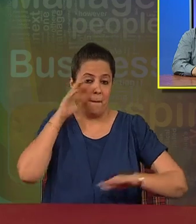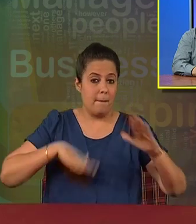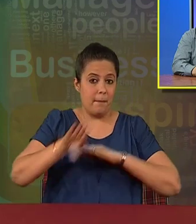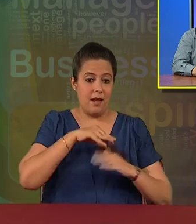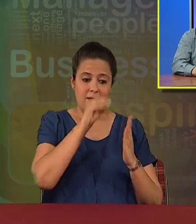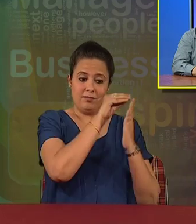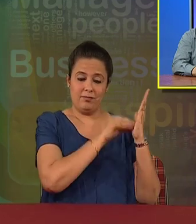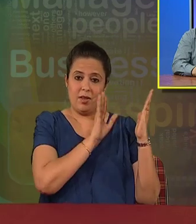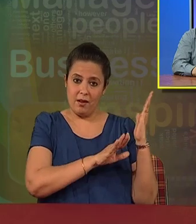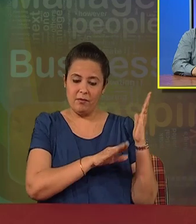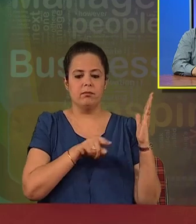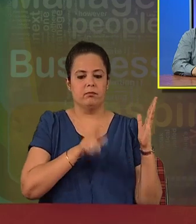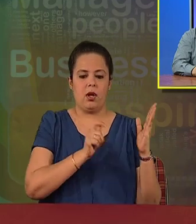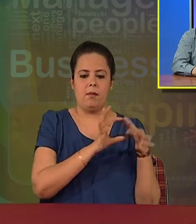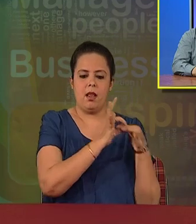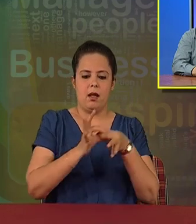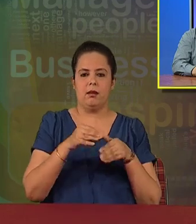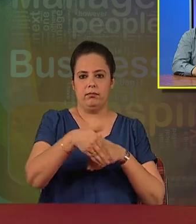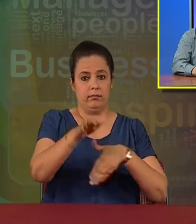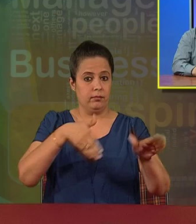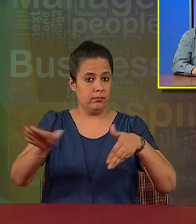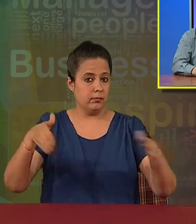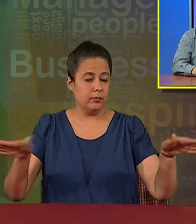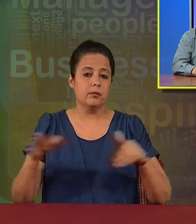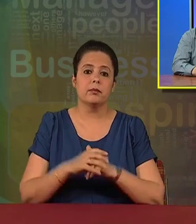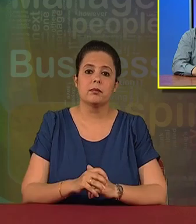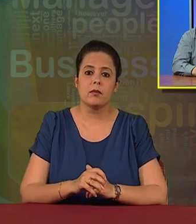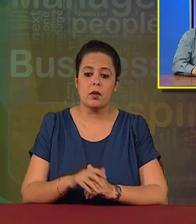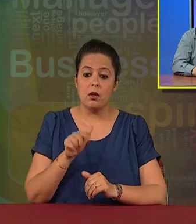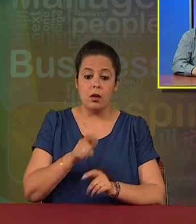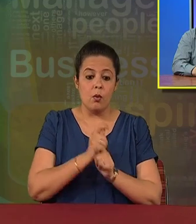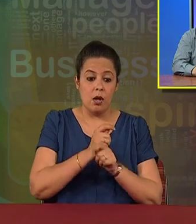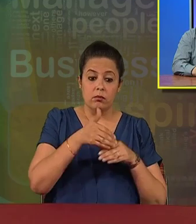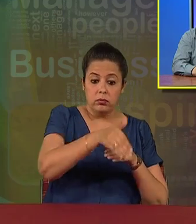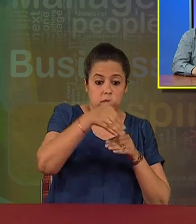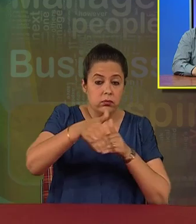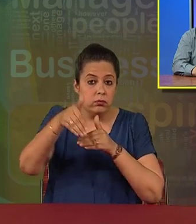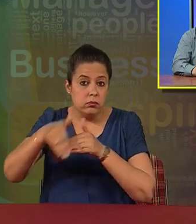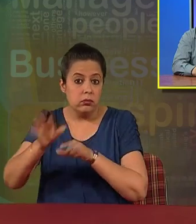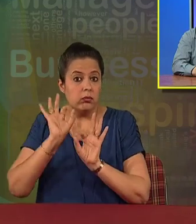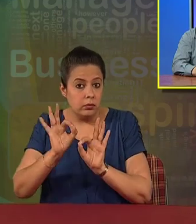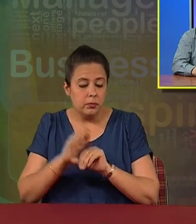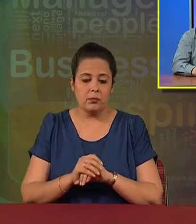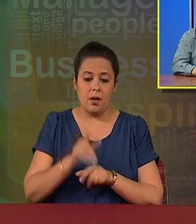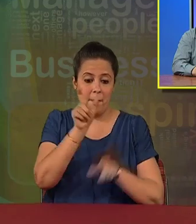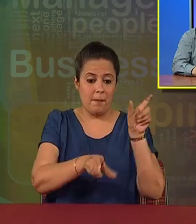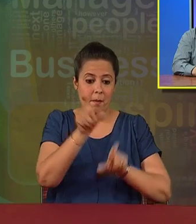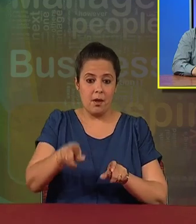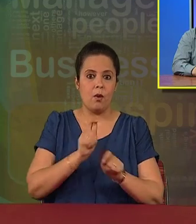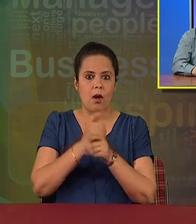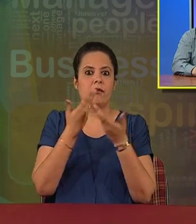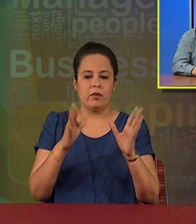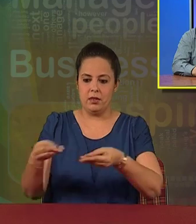derived earlier. If the activities are directed in a proper way, And if the employees are giving their level